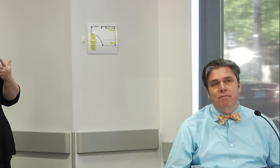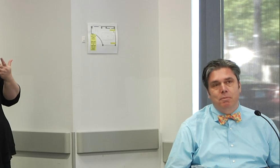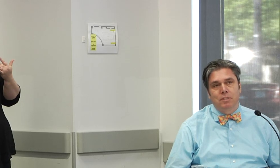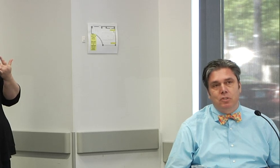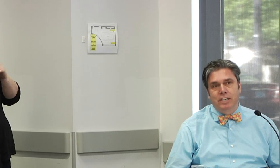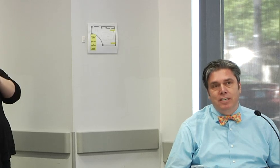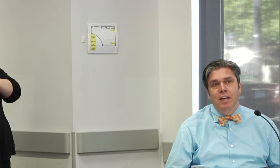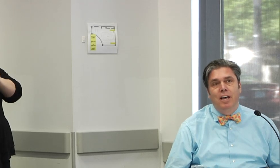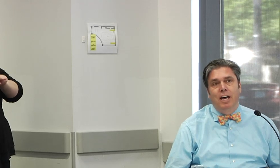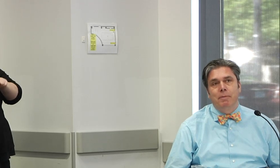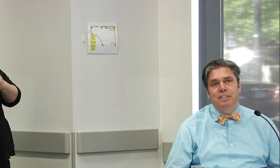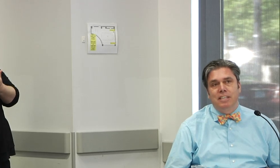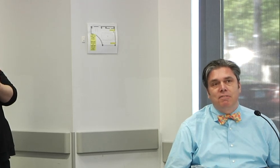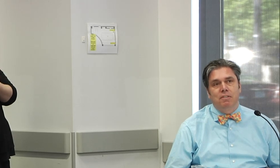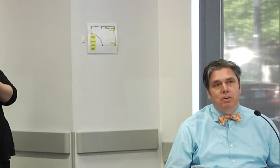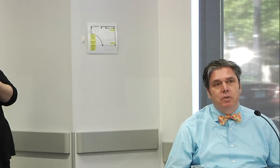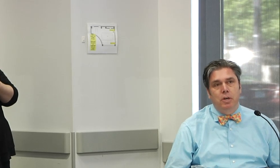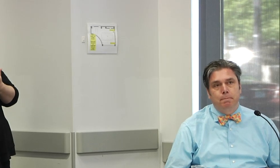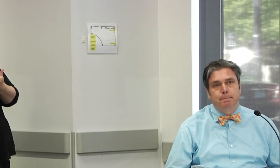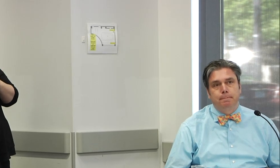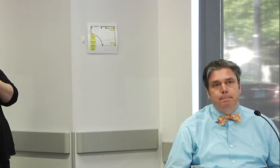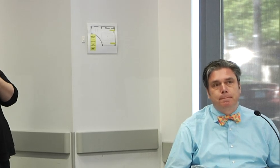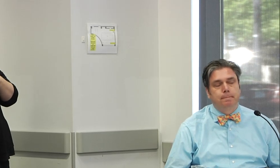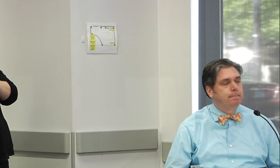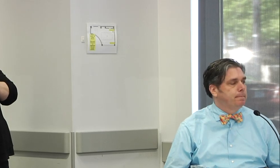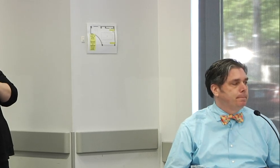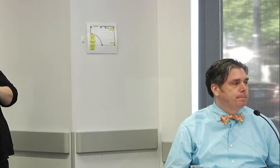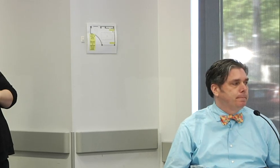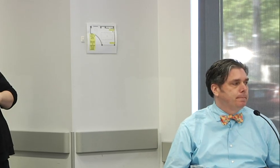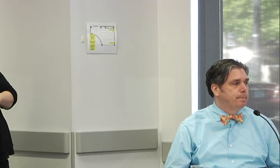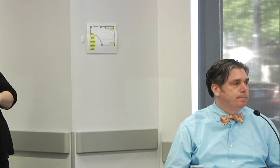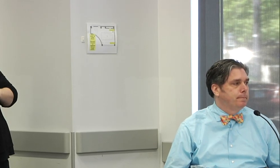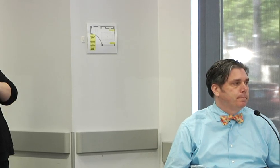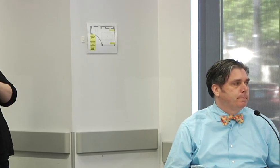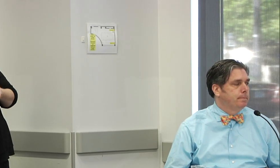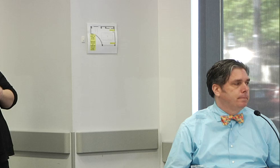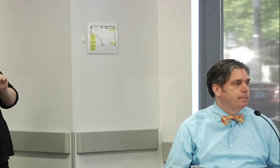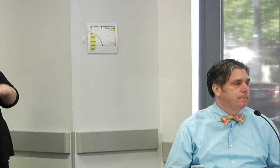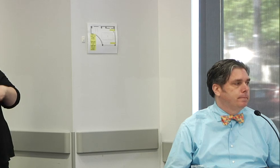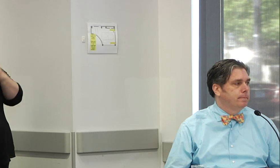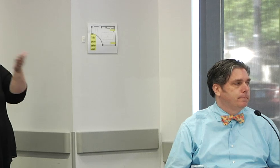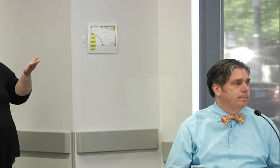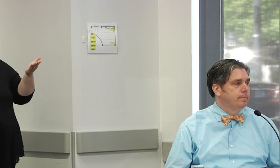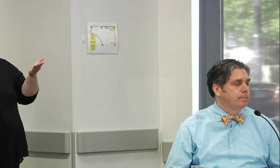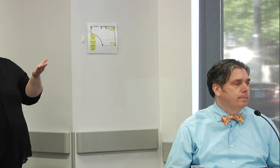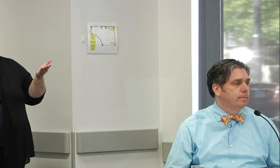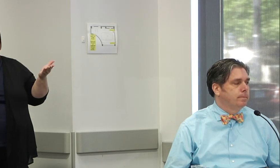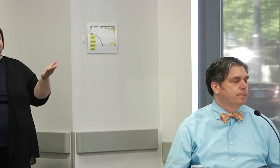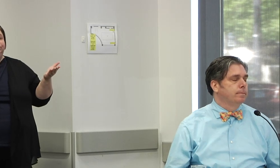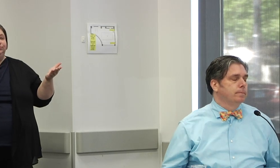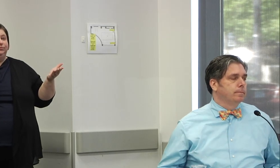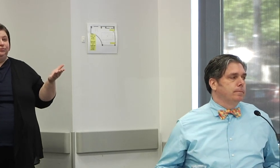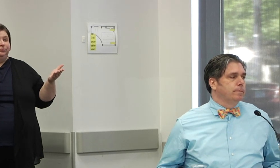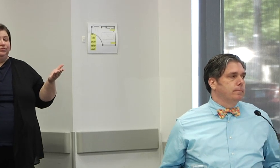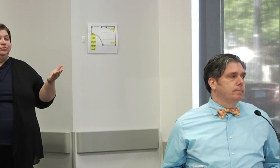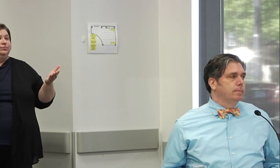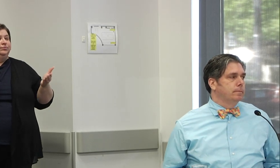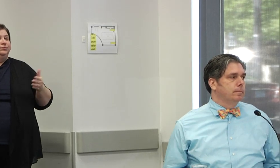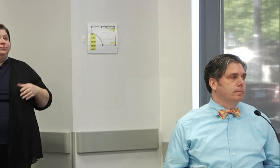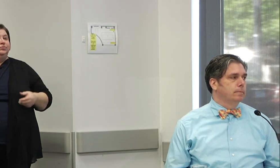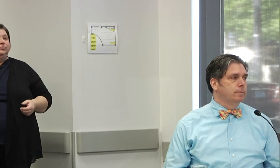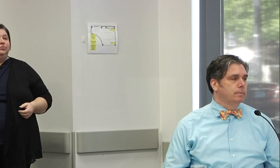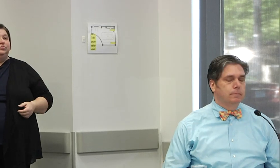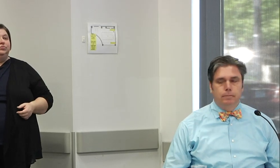from a screen in the safety of their own home. And next up, we have a follow-up question from Rachel Monahan from the Lyman